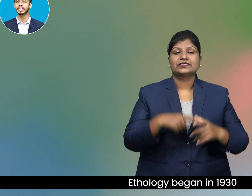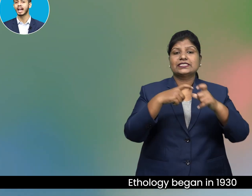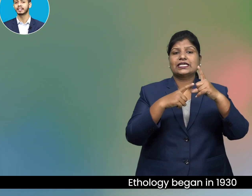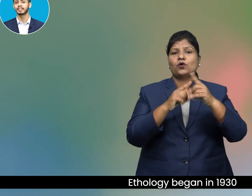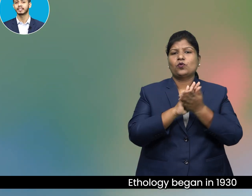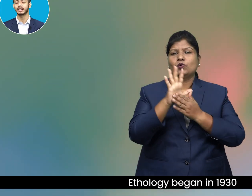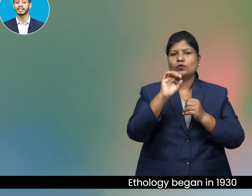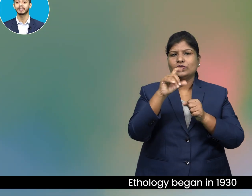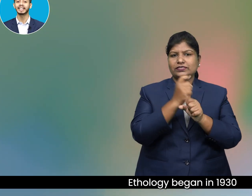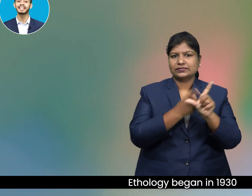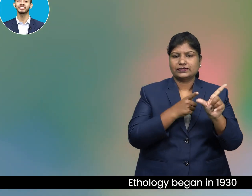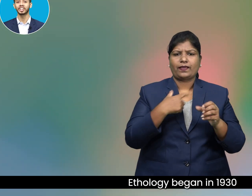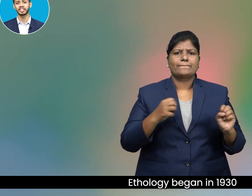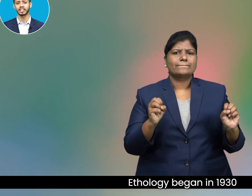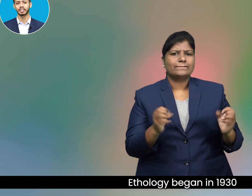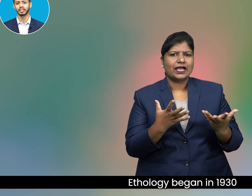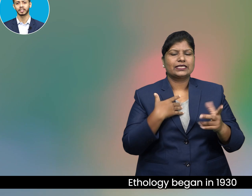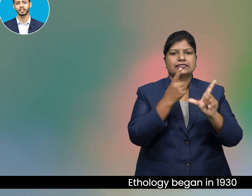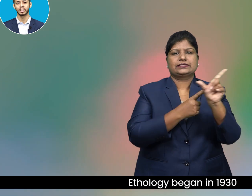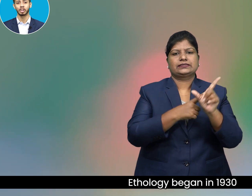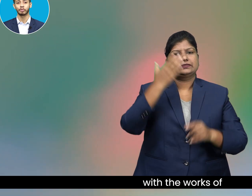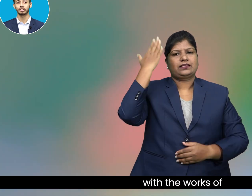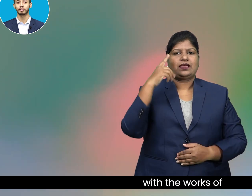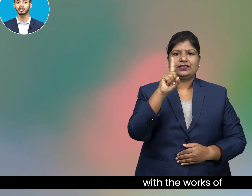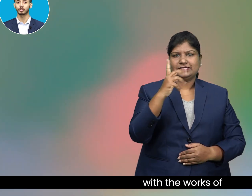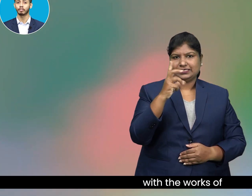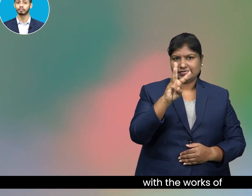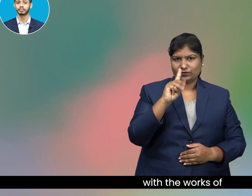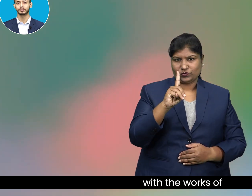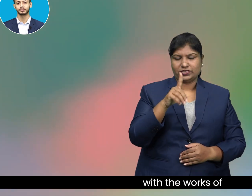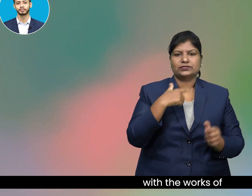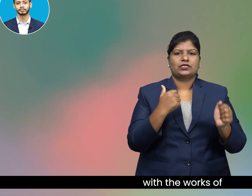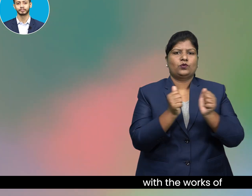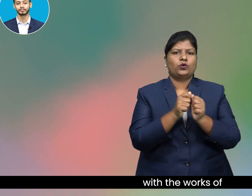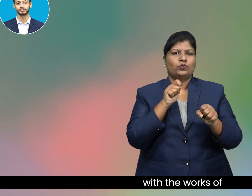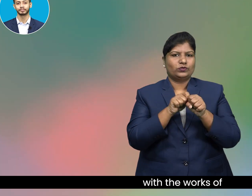Ethology began in 1930 with the works of